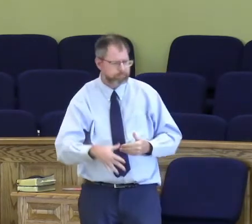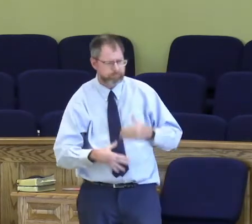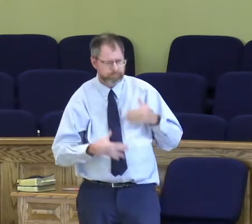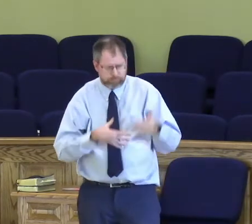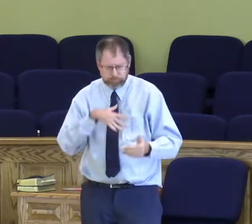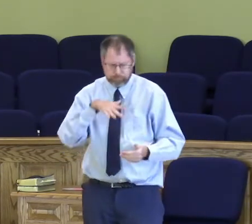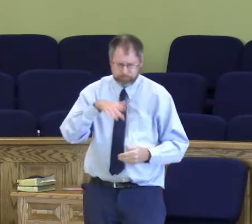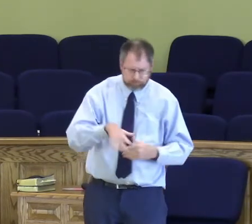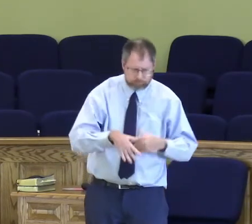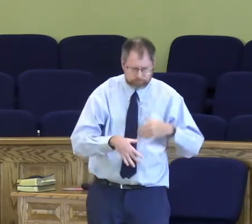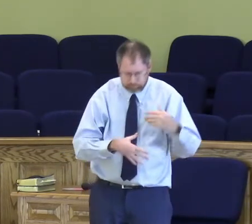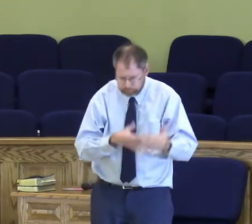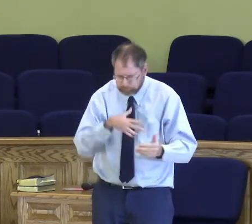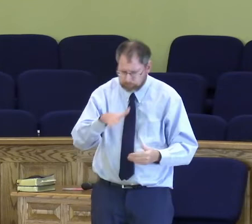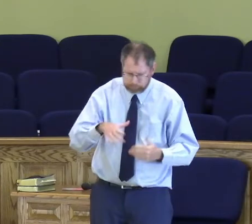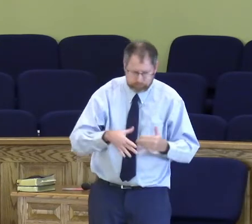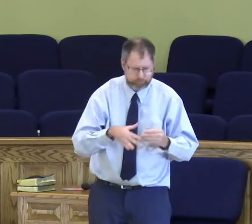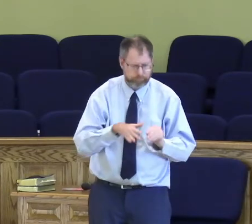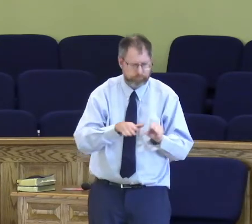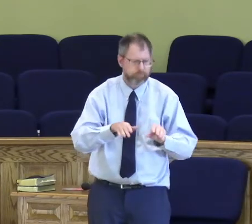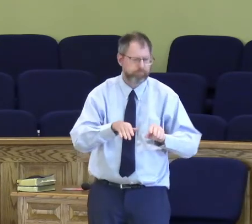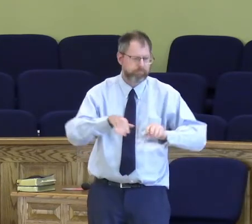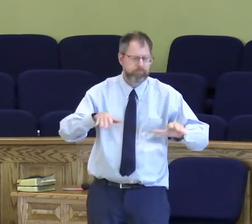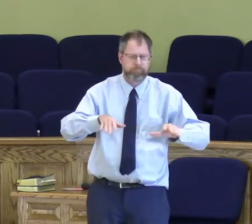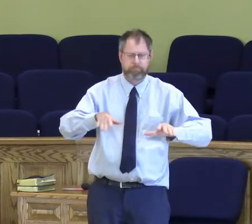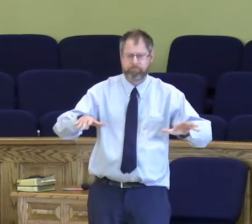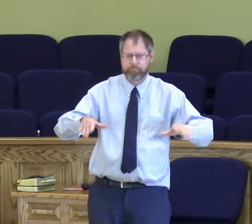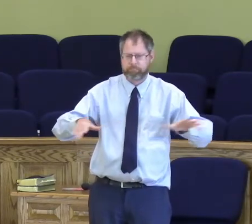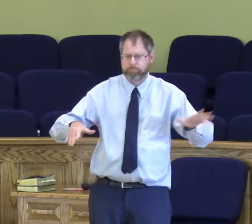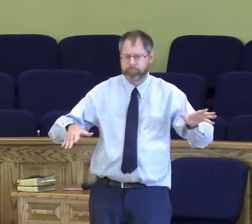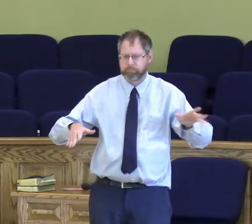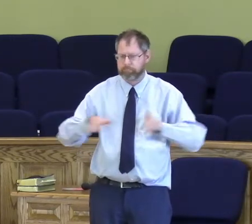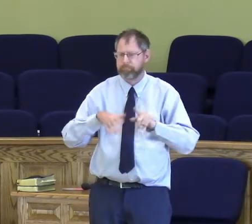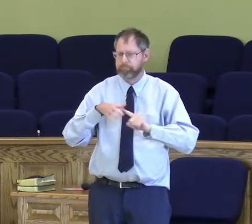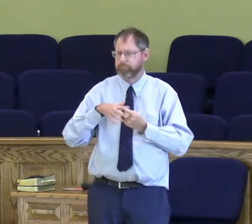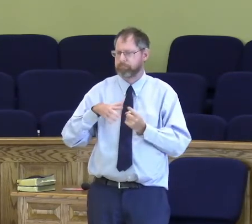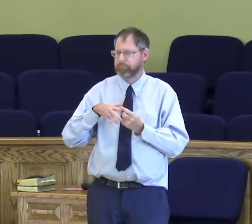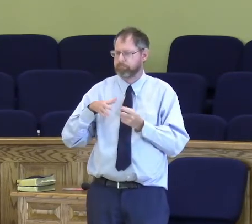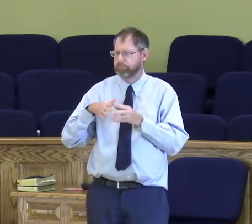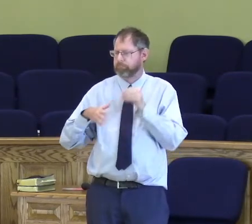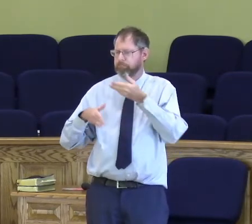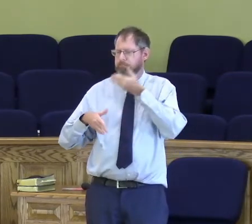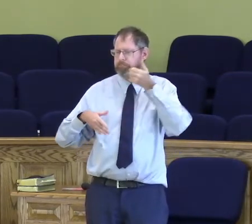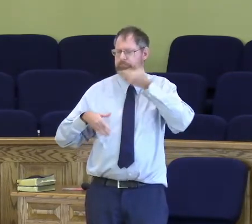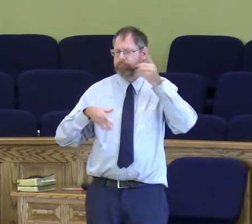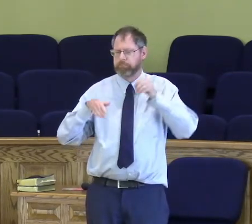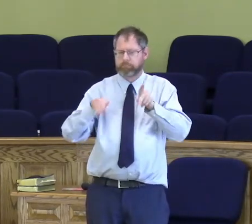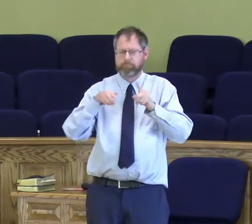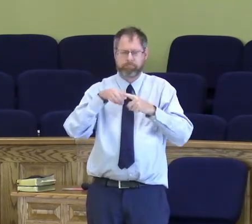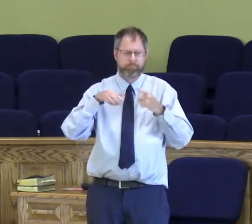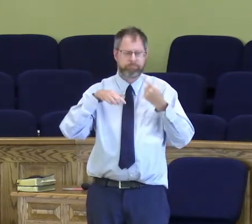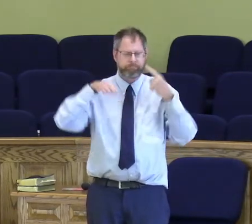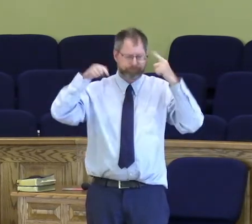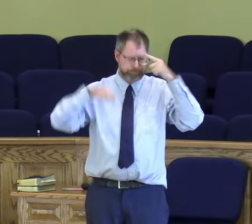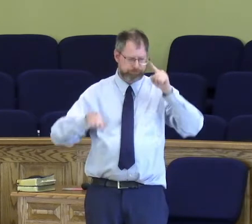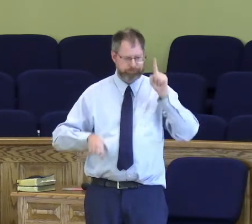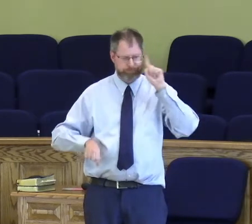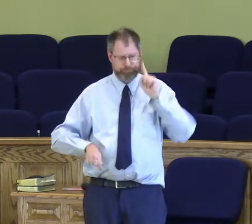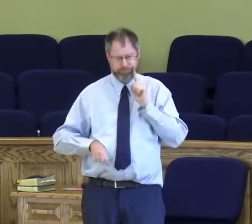have the gospel and education for the deaf has continued to grow and grow and grow. He gave a lot of deaf people